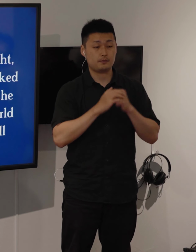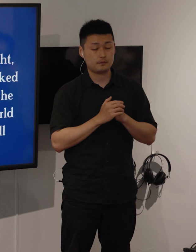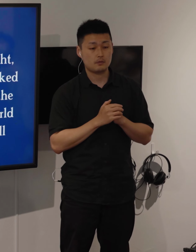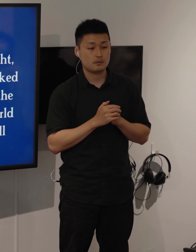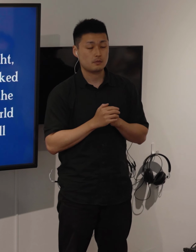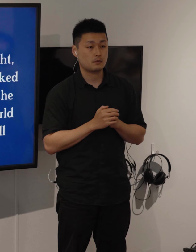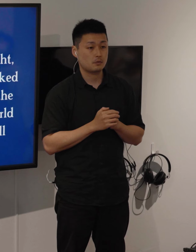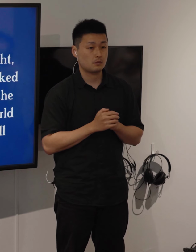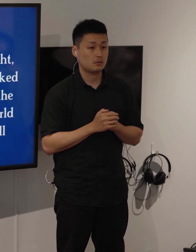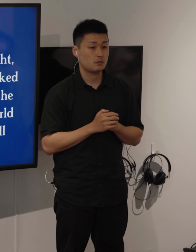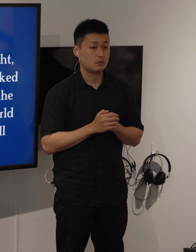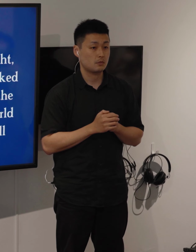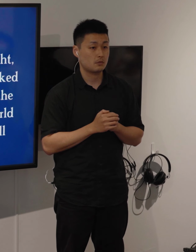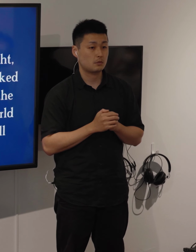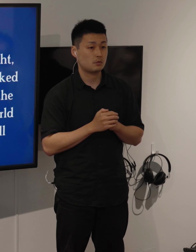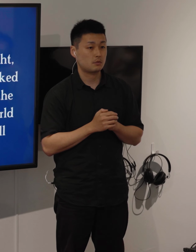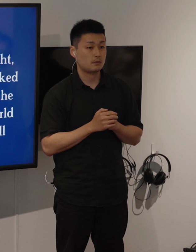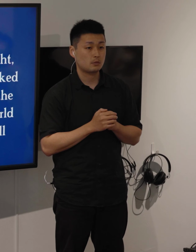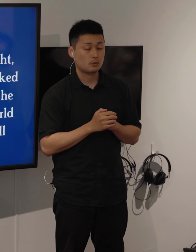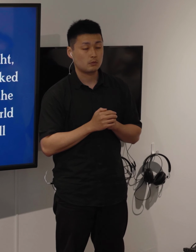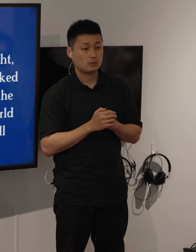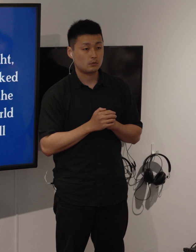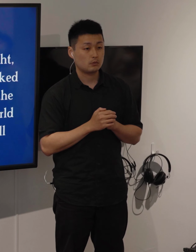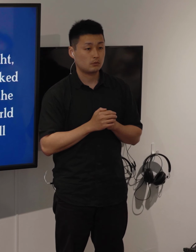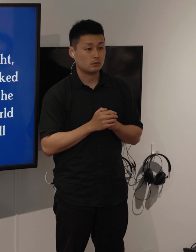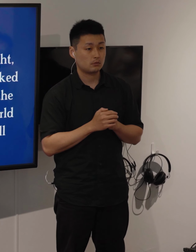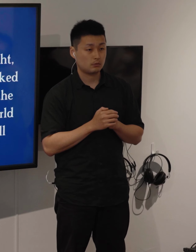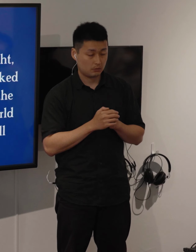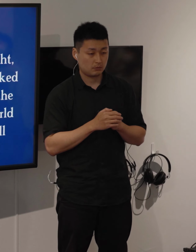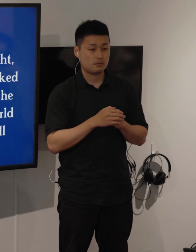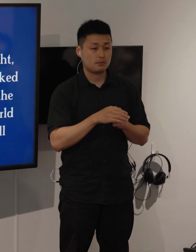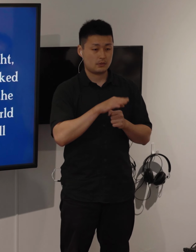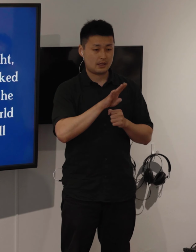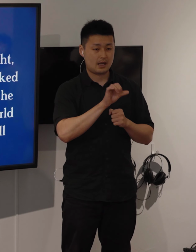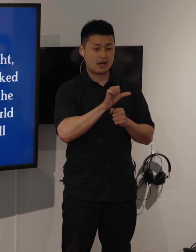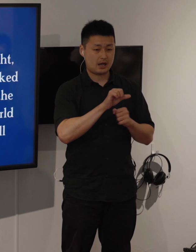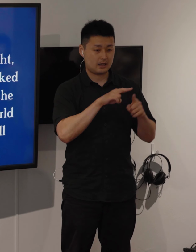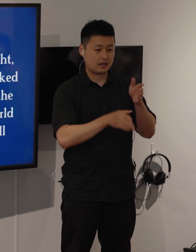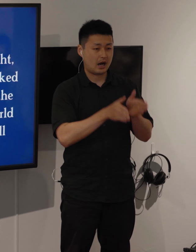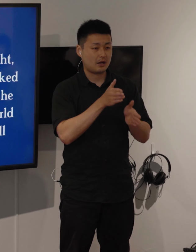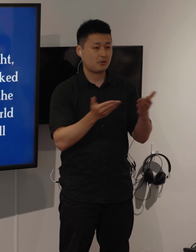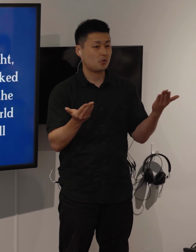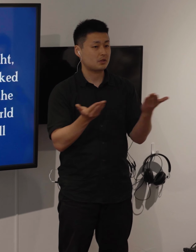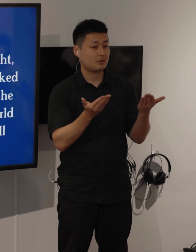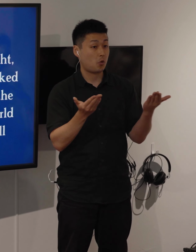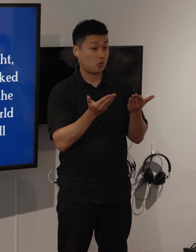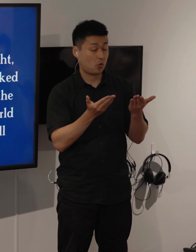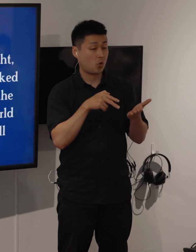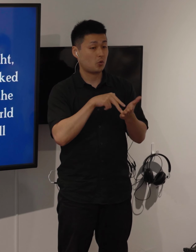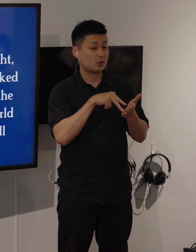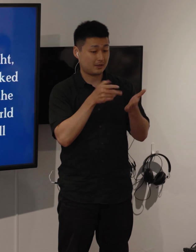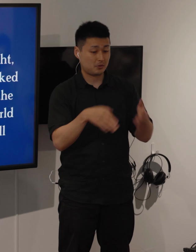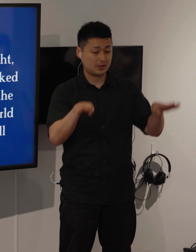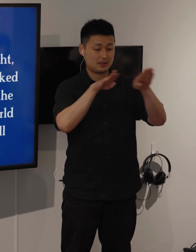lot of people that work in this field, because I come at it from a care point of view. and from a point of view that these people can't exist in this